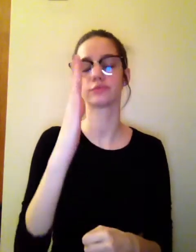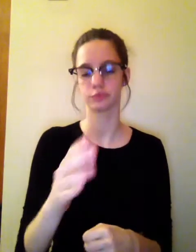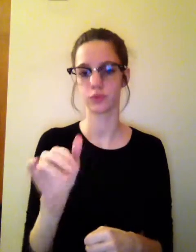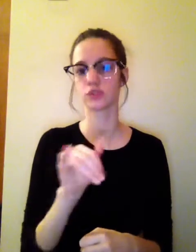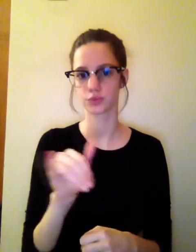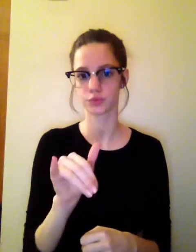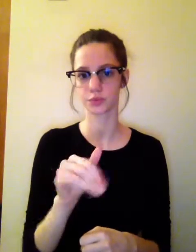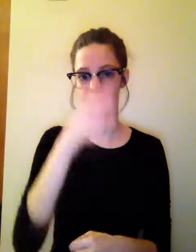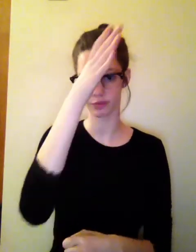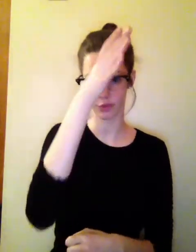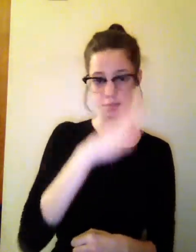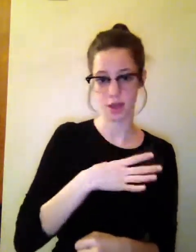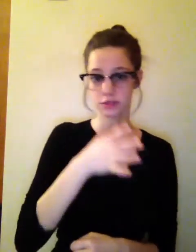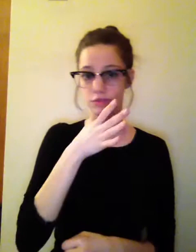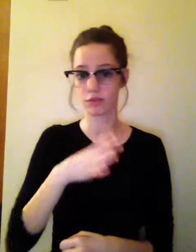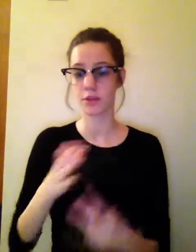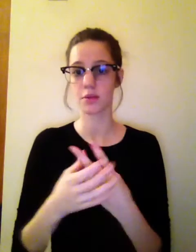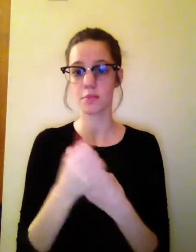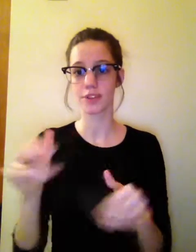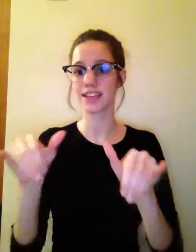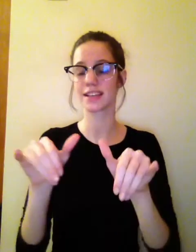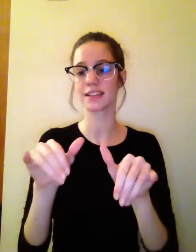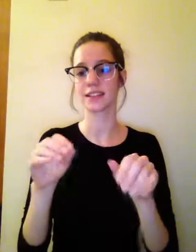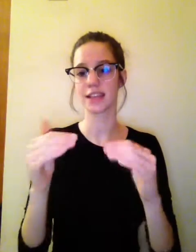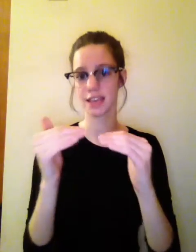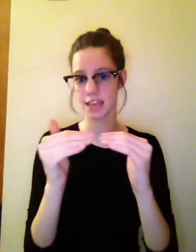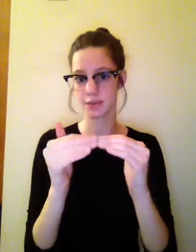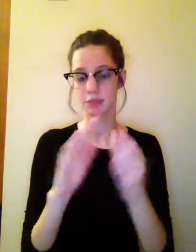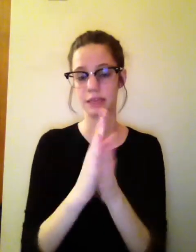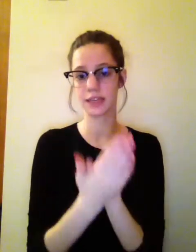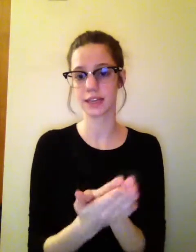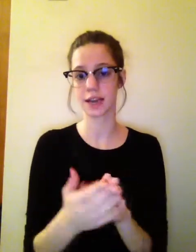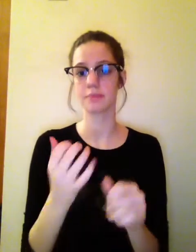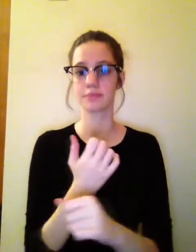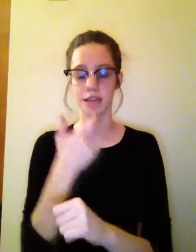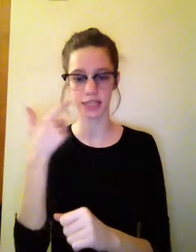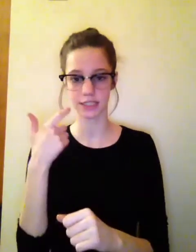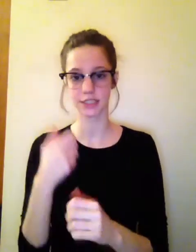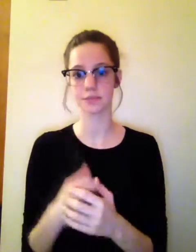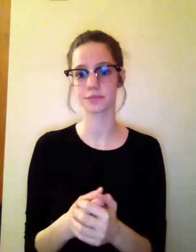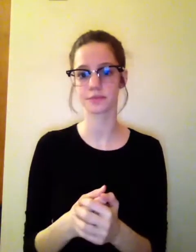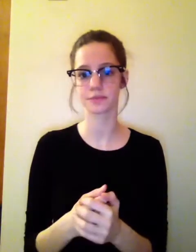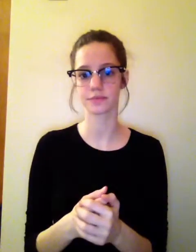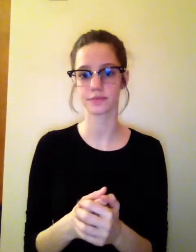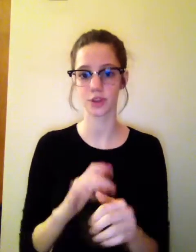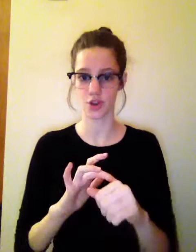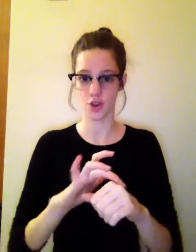are equally likely to become addicted. Early drug use. Children's brains are still growing,